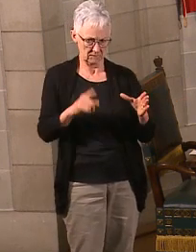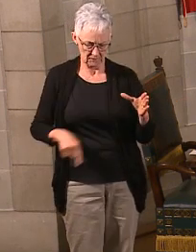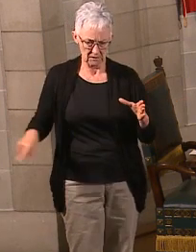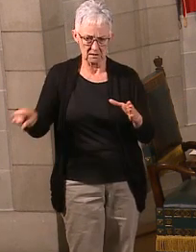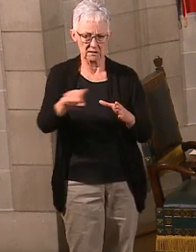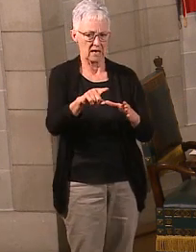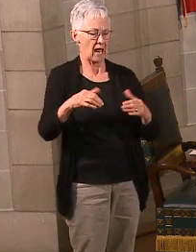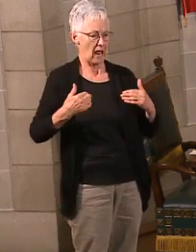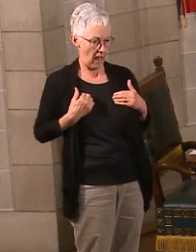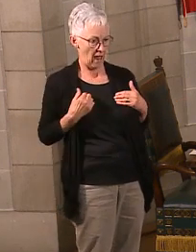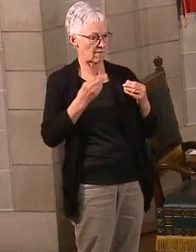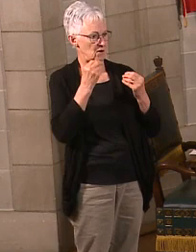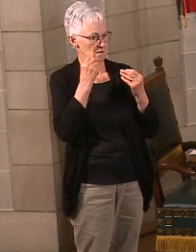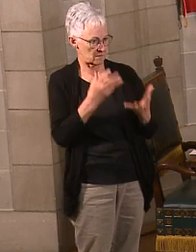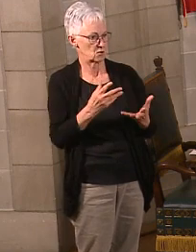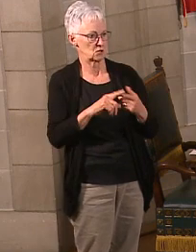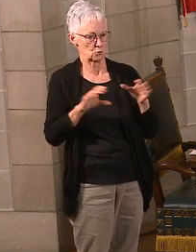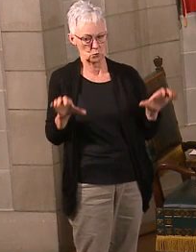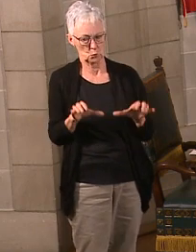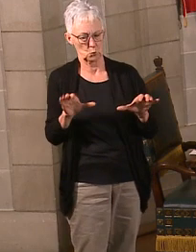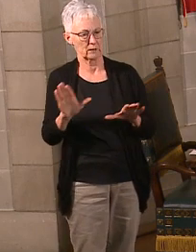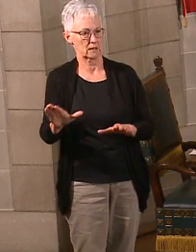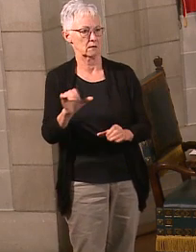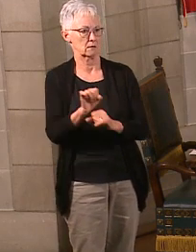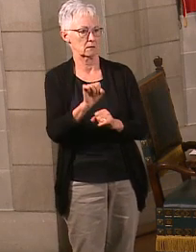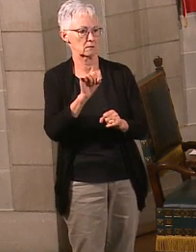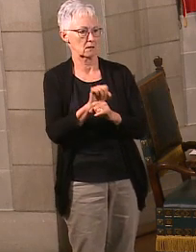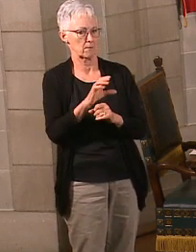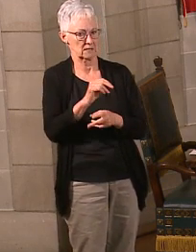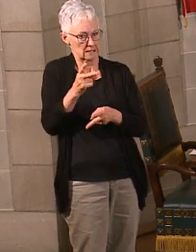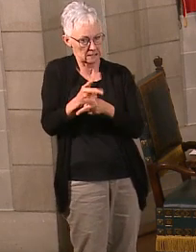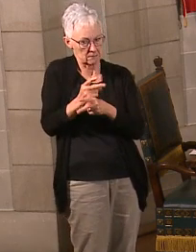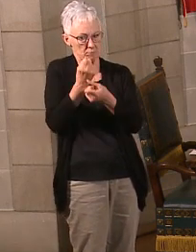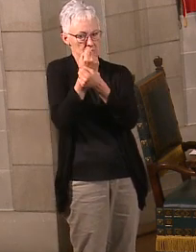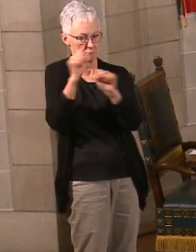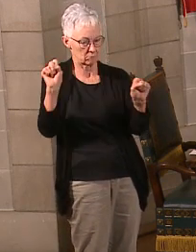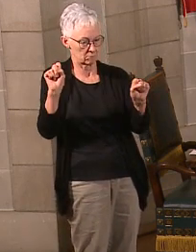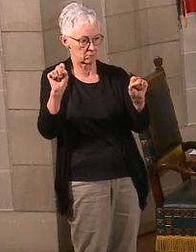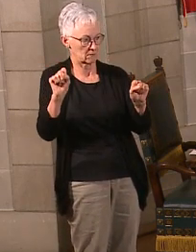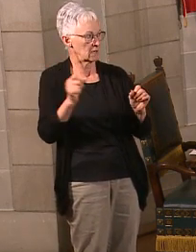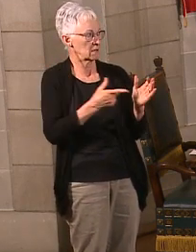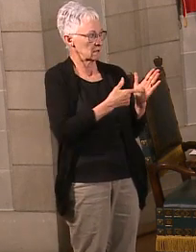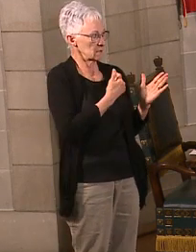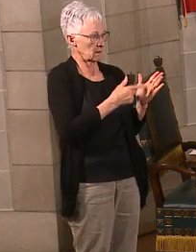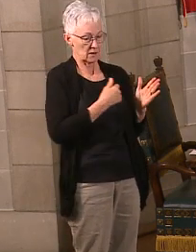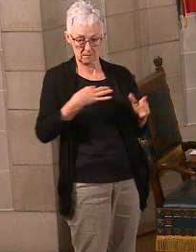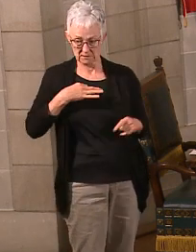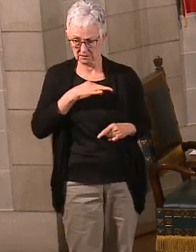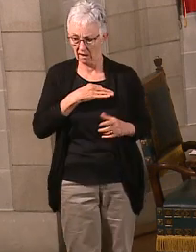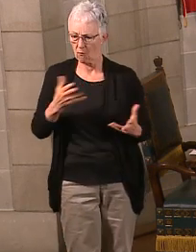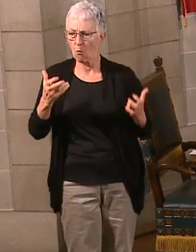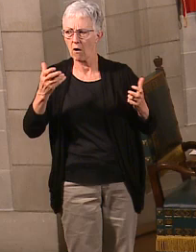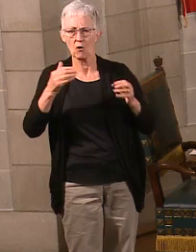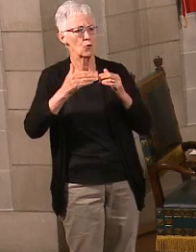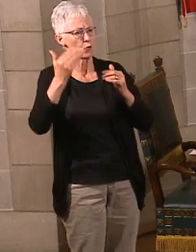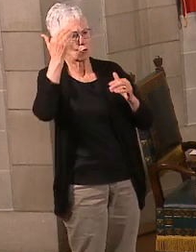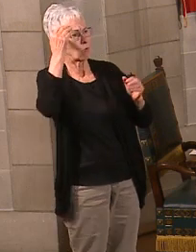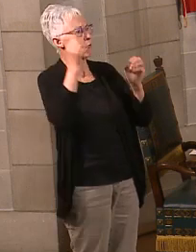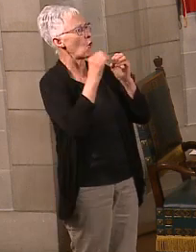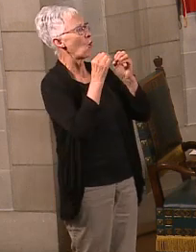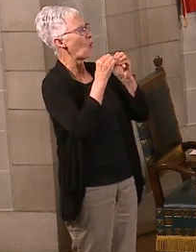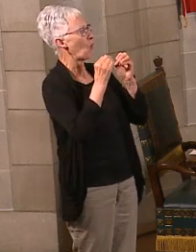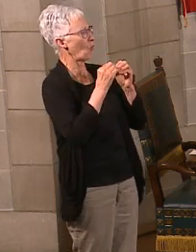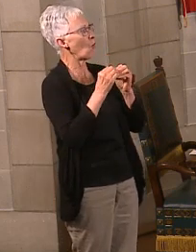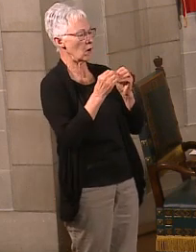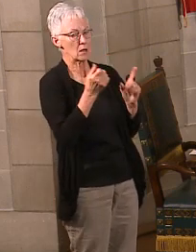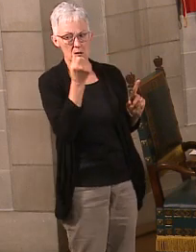the information they need to do their jobs. There are times when staff would like to know more, feel that they just would like to know more,